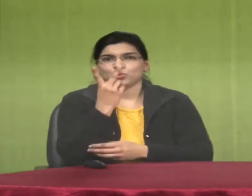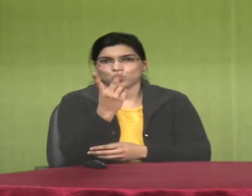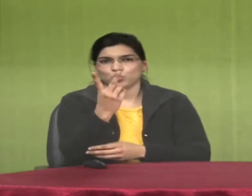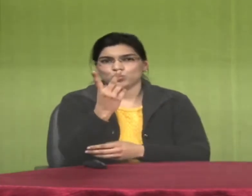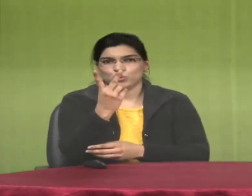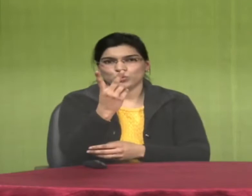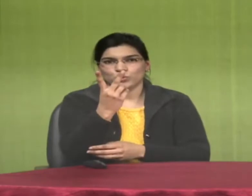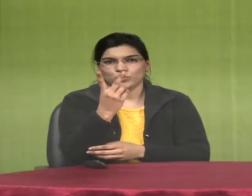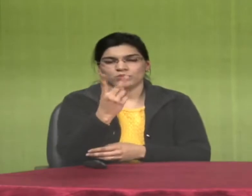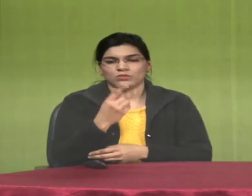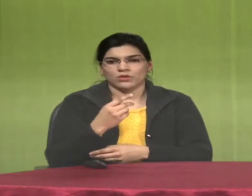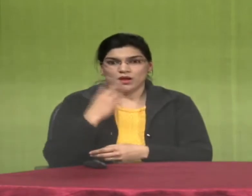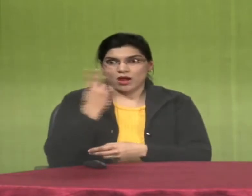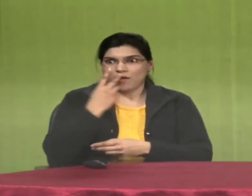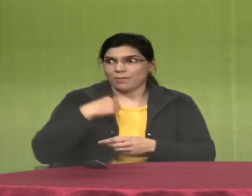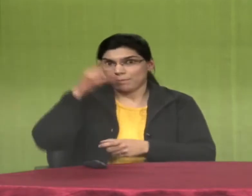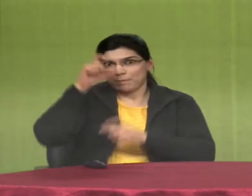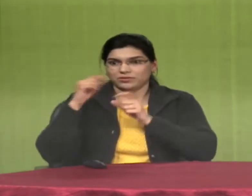And be one traveler.